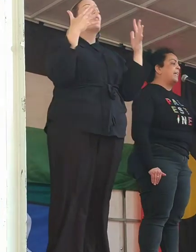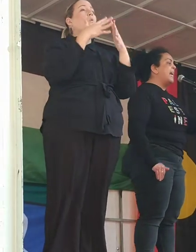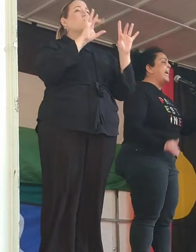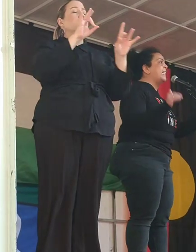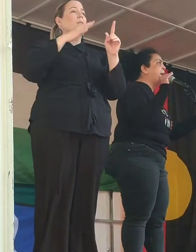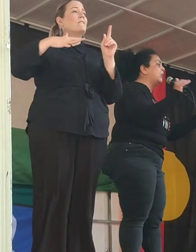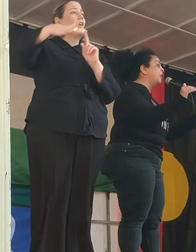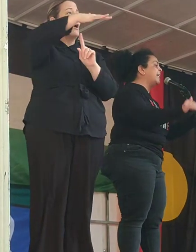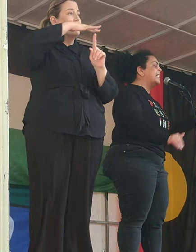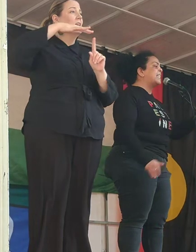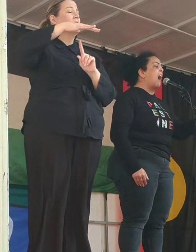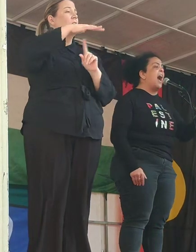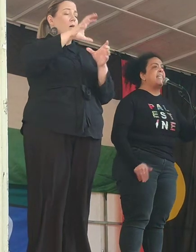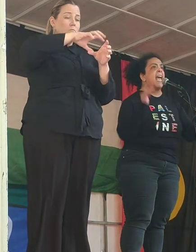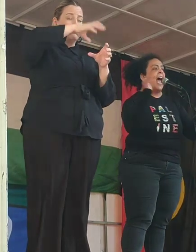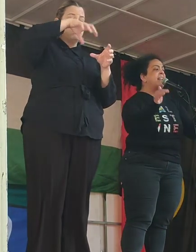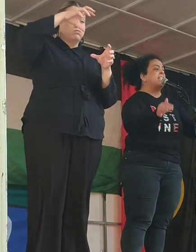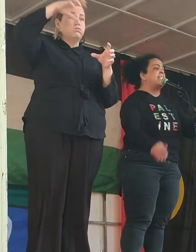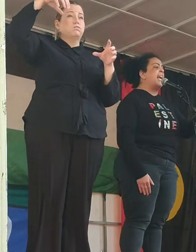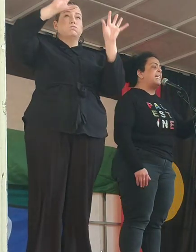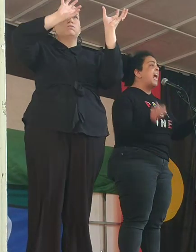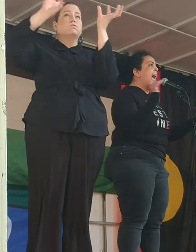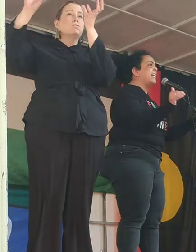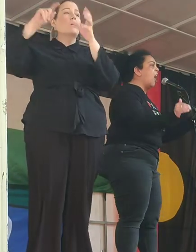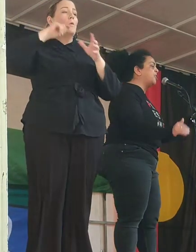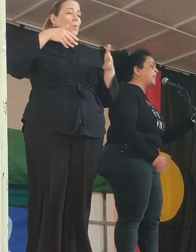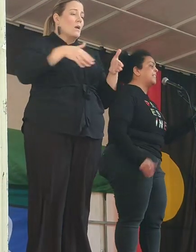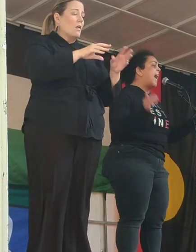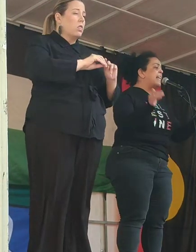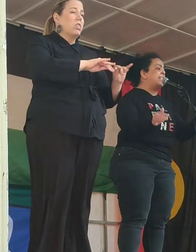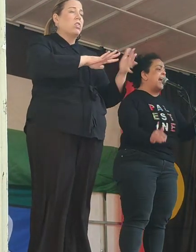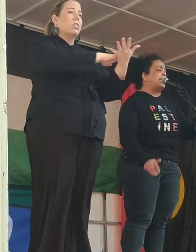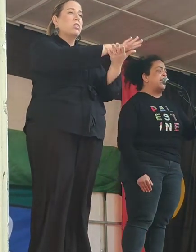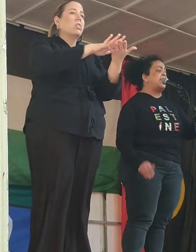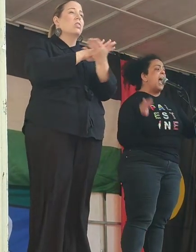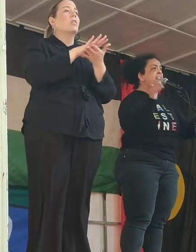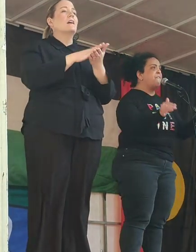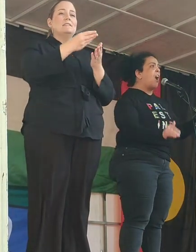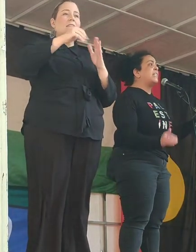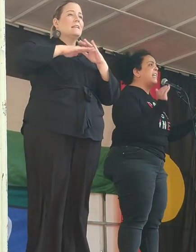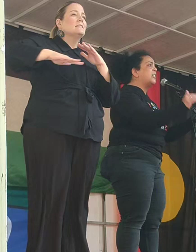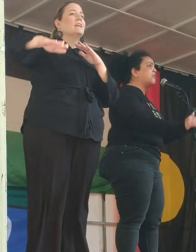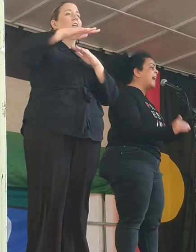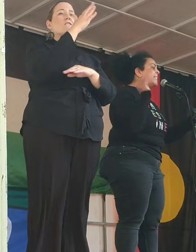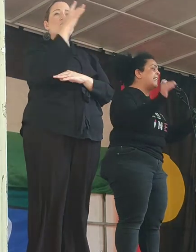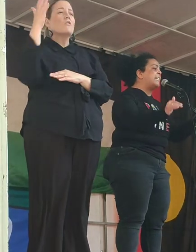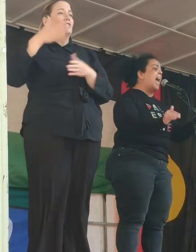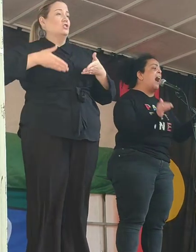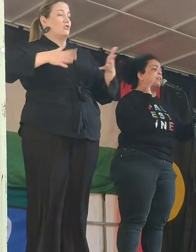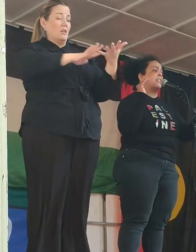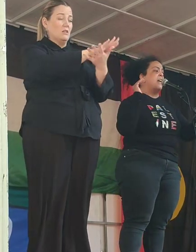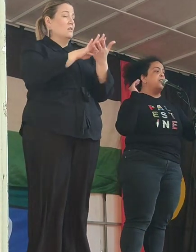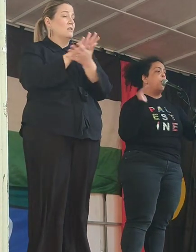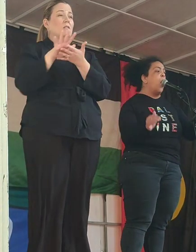environment. It is polluting the skies and the seas and the oceans and the deserts and the forests and the streets and the